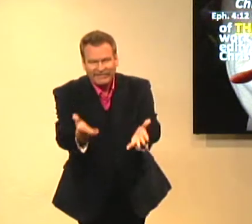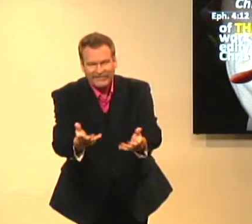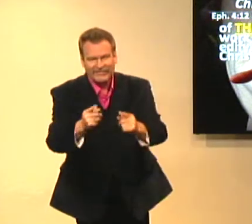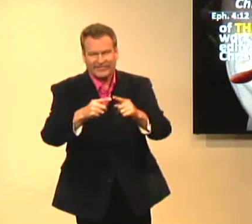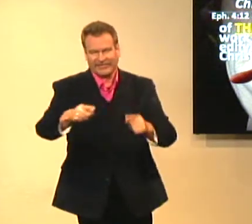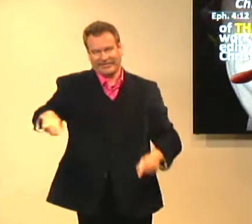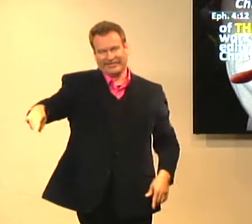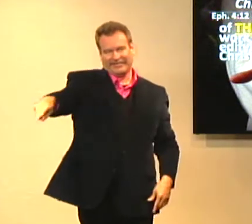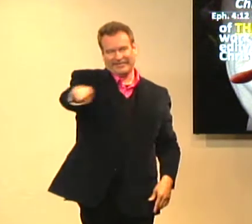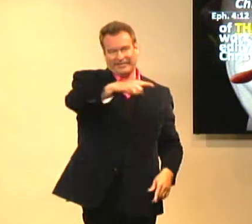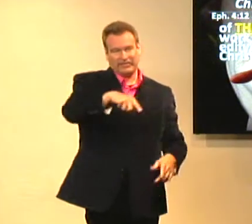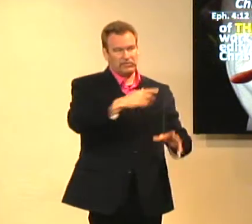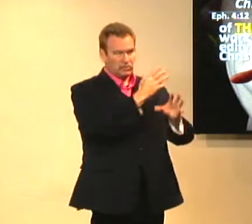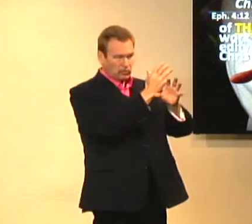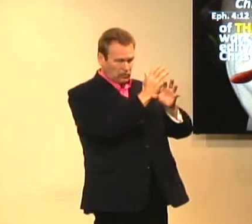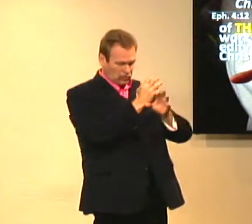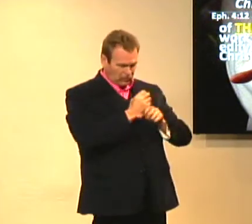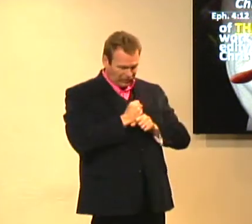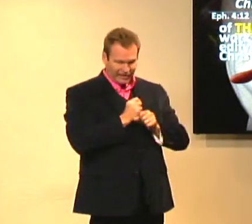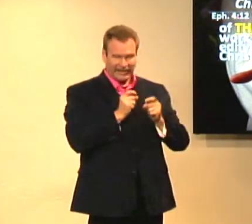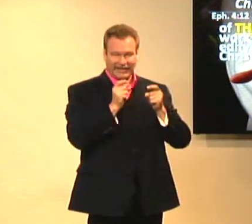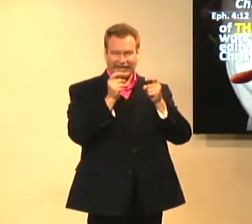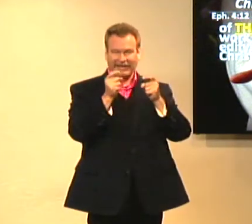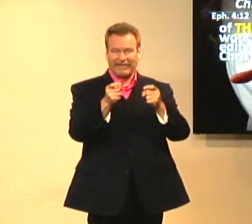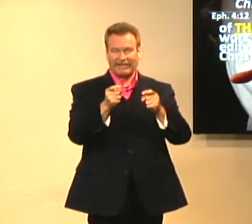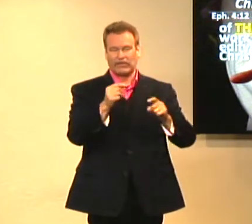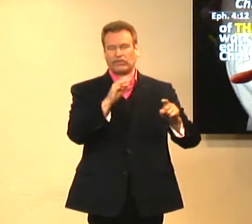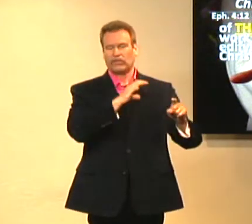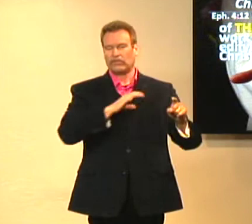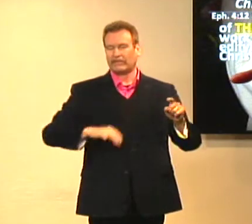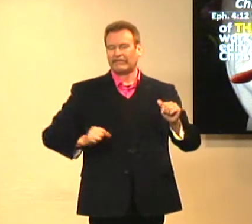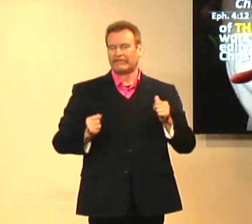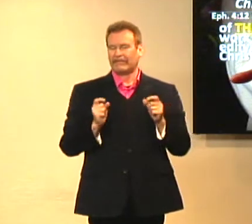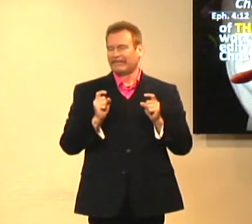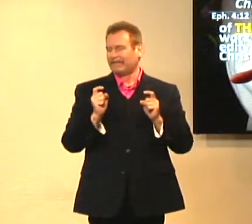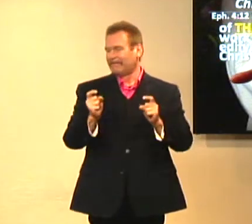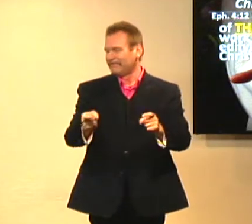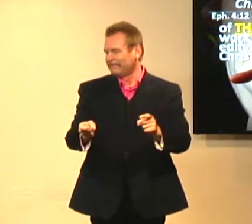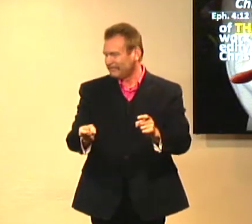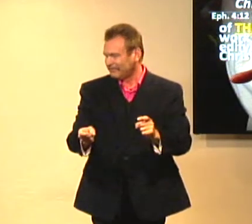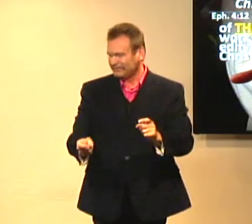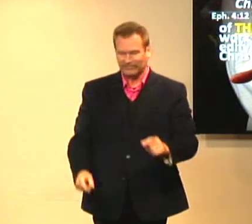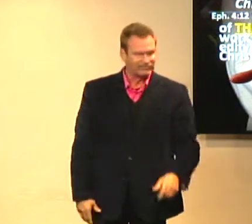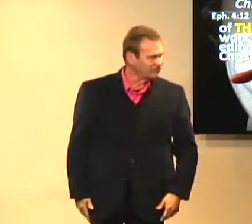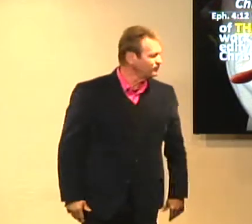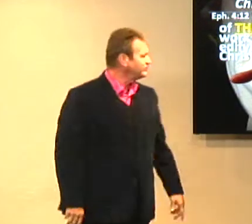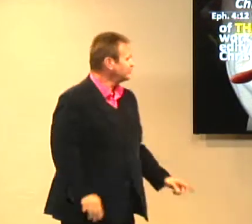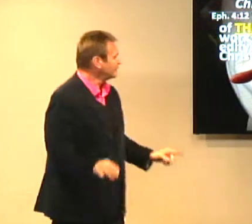preachers and missionaries, those are the gifts that God has given to the believers.